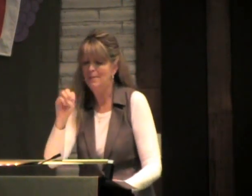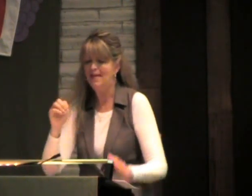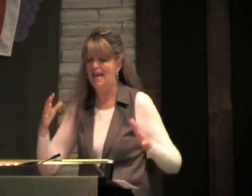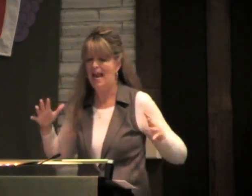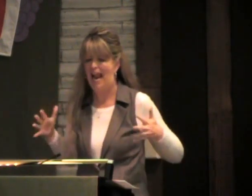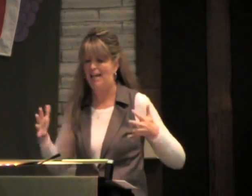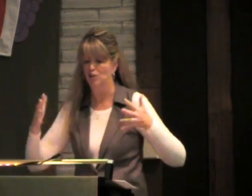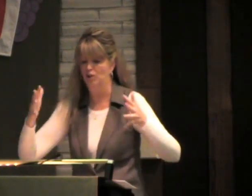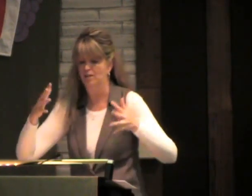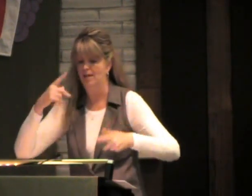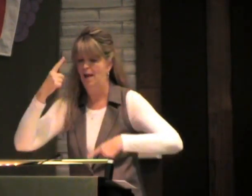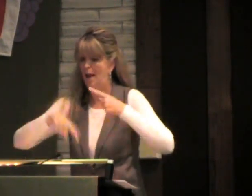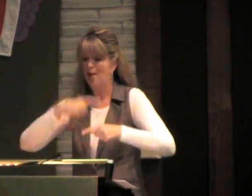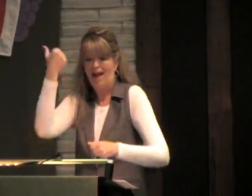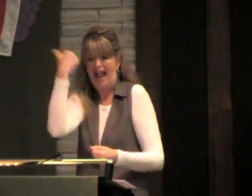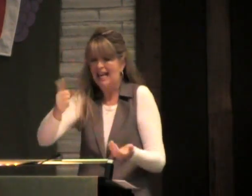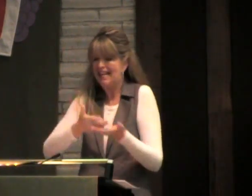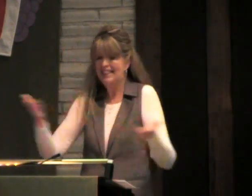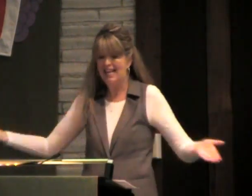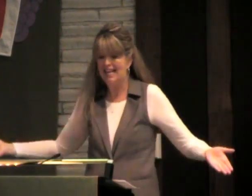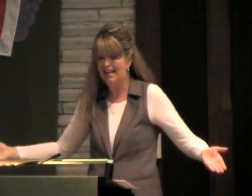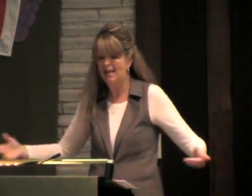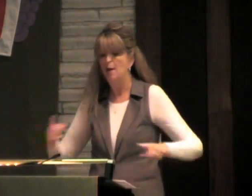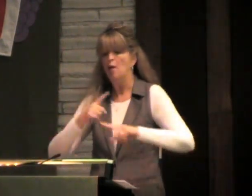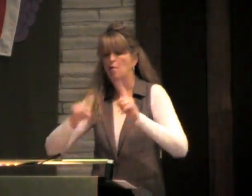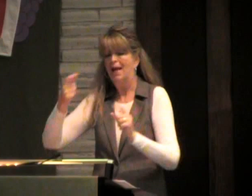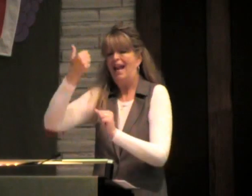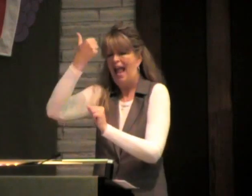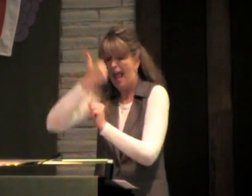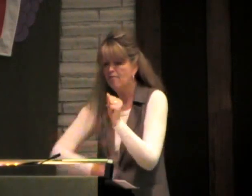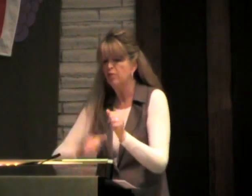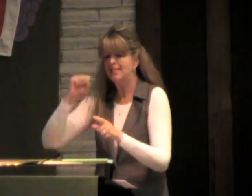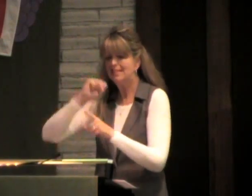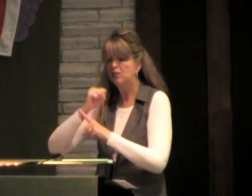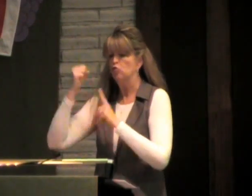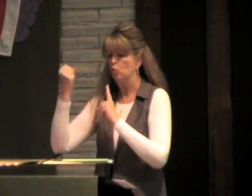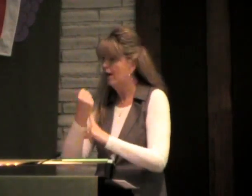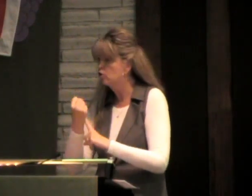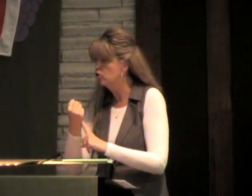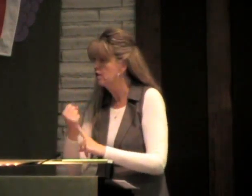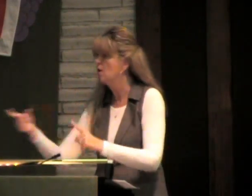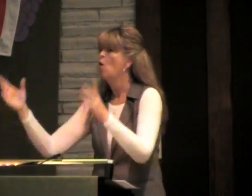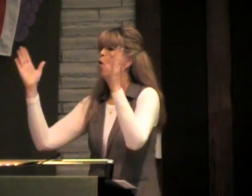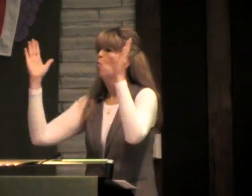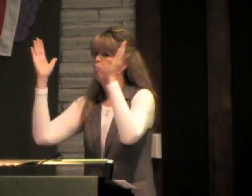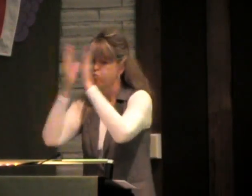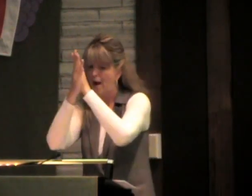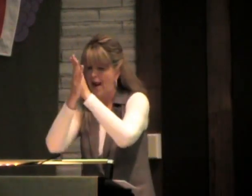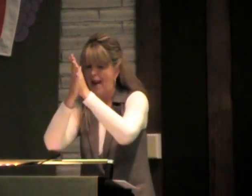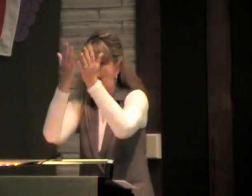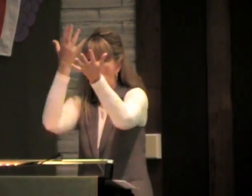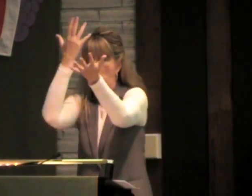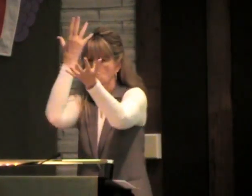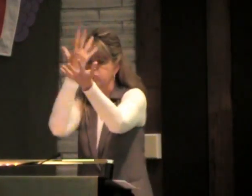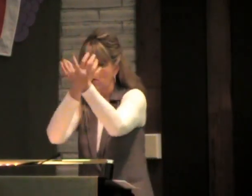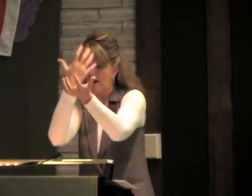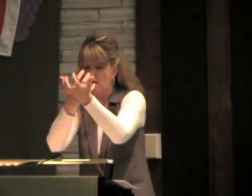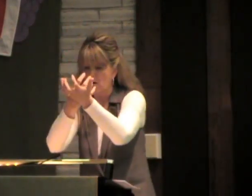"Do not be anxious about anything." We just read these verses. "But in every situation,